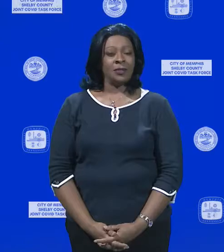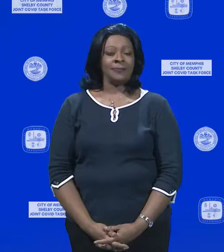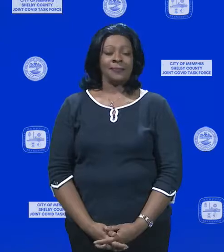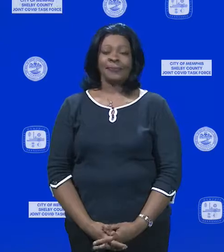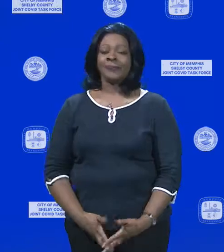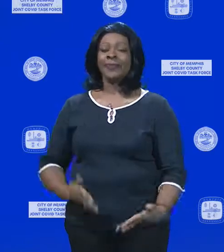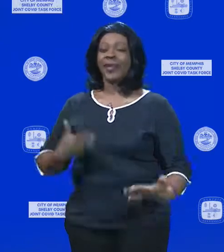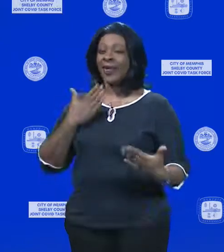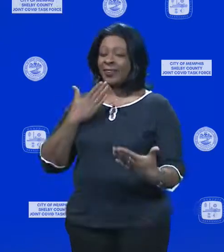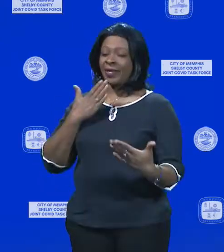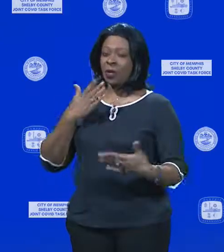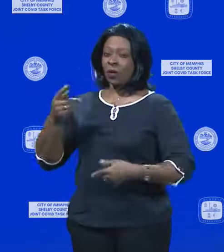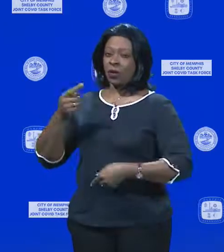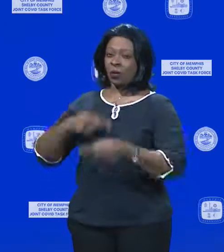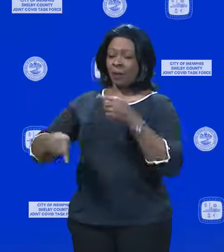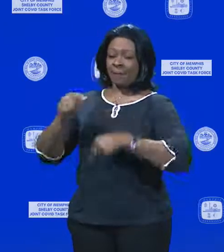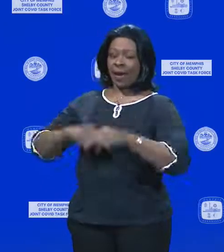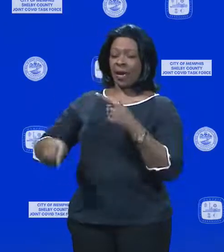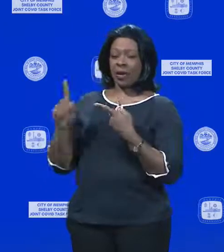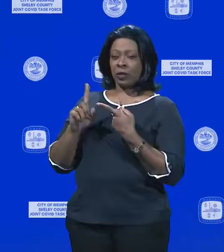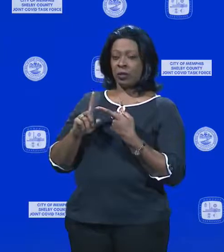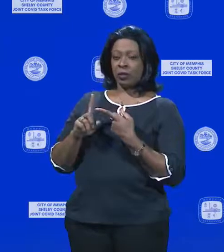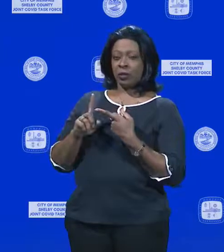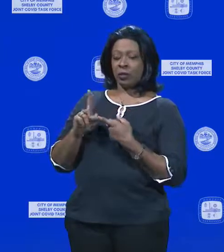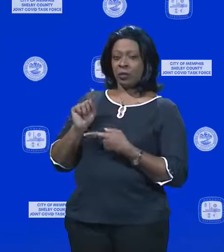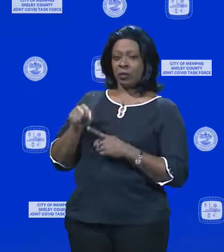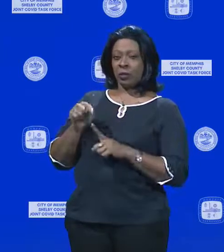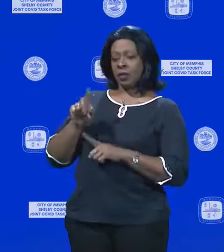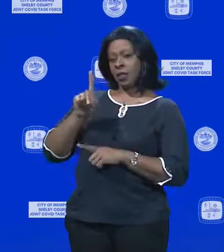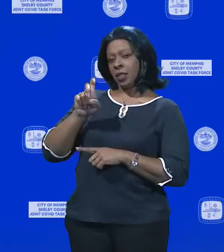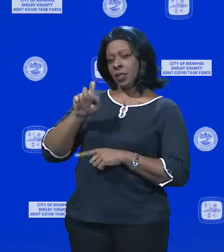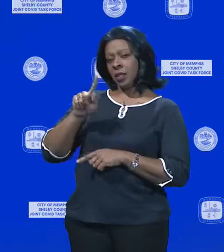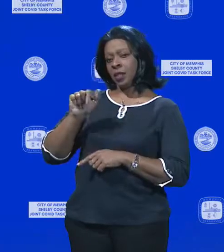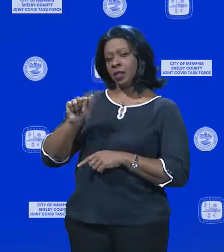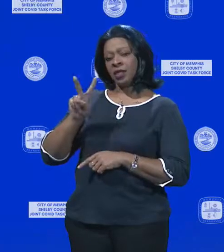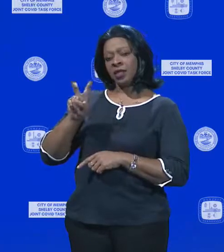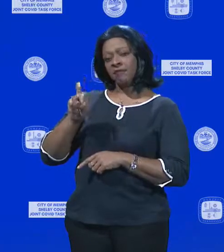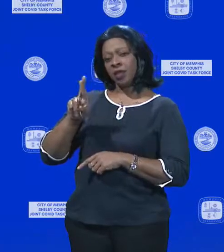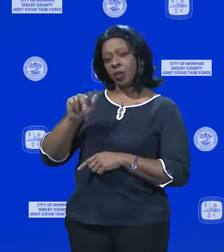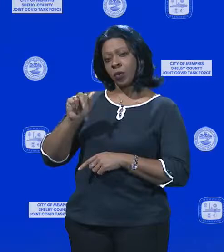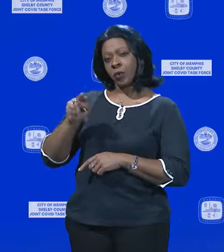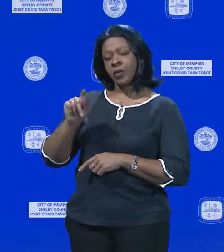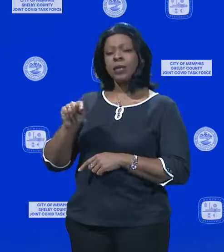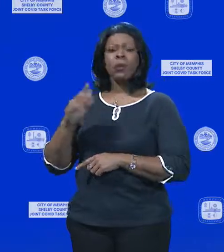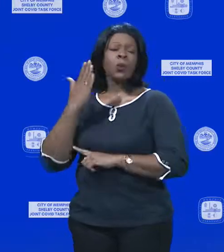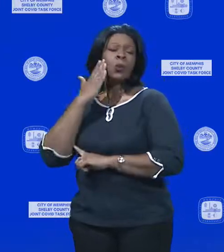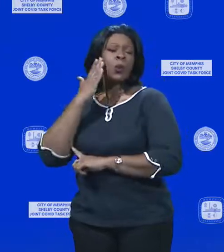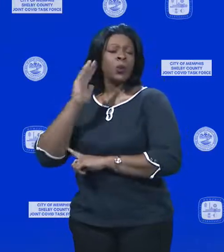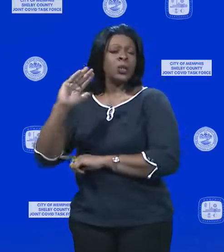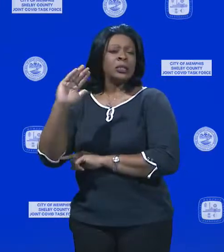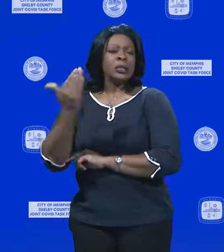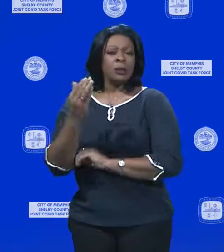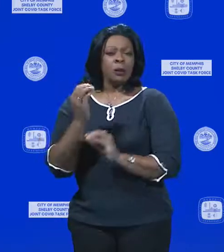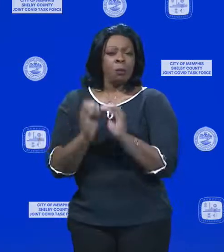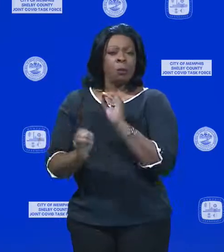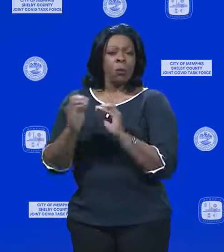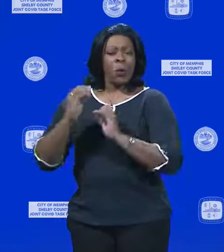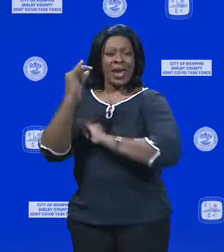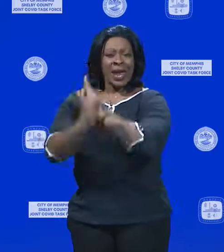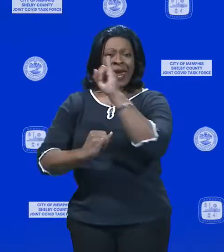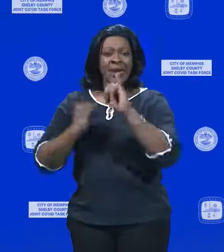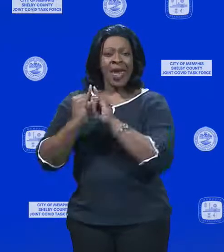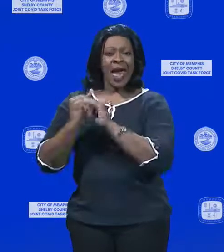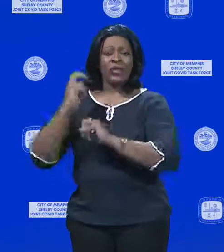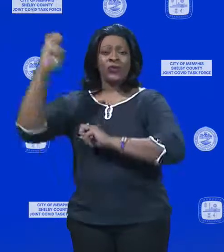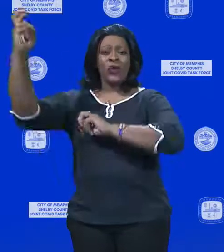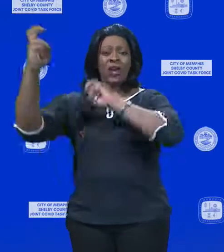Thank you. And going back onto the Delta variant, we know that it seems like more international travel will